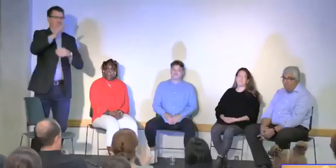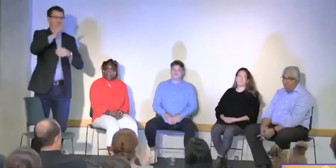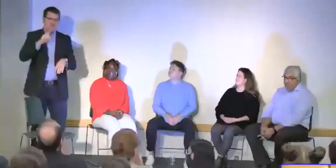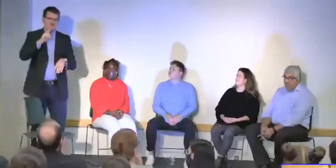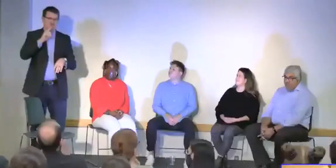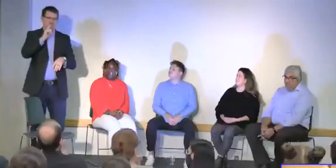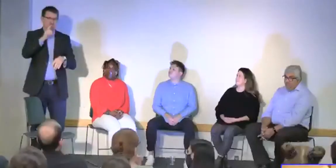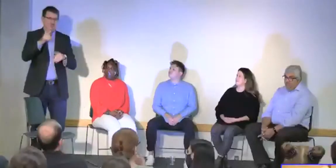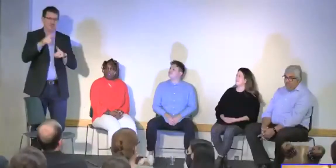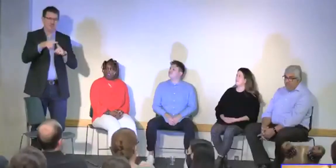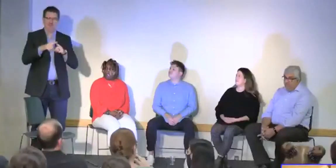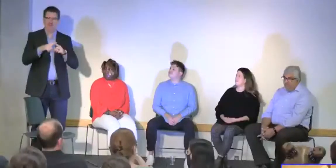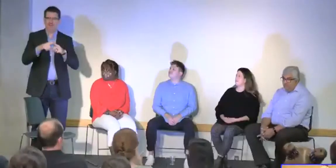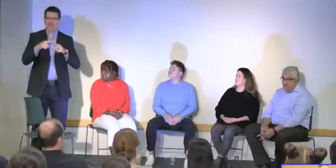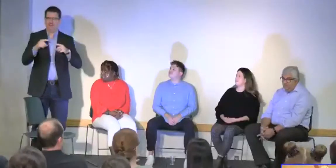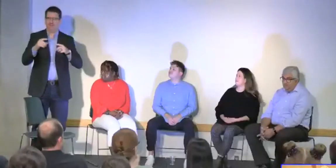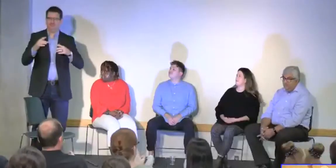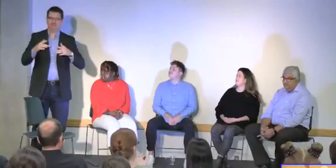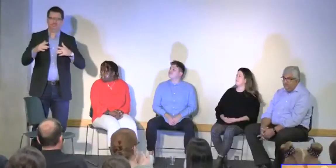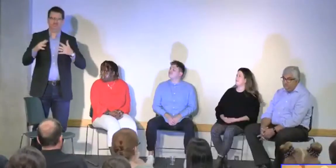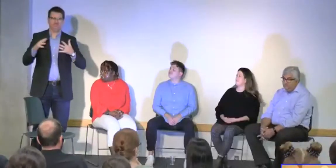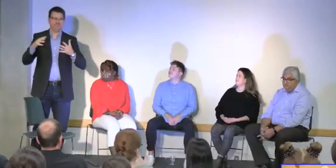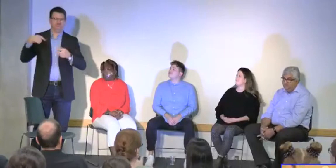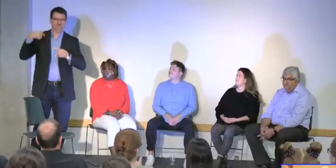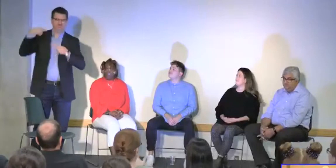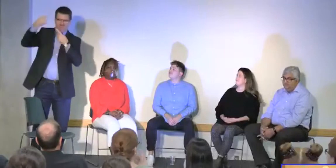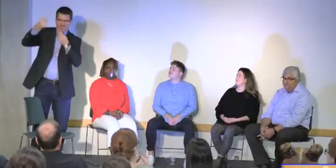so this is for us to get together and talk about that this evening.